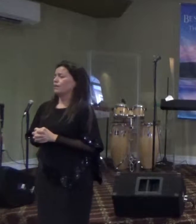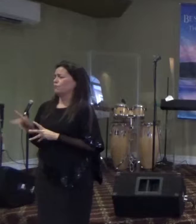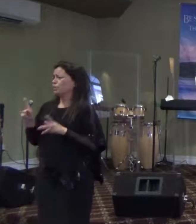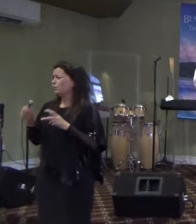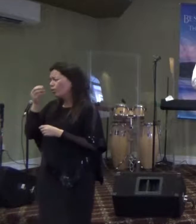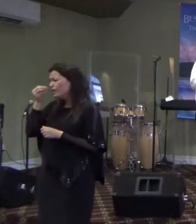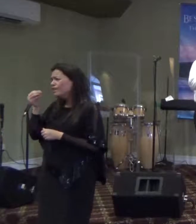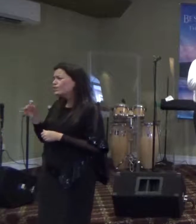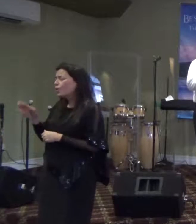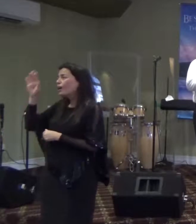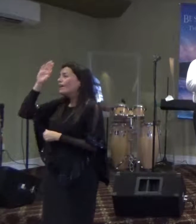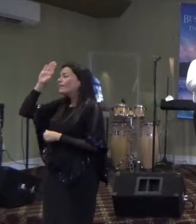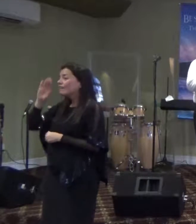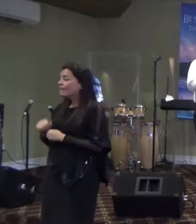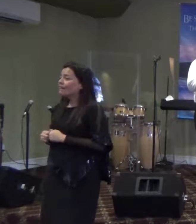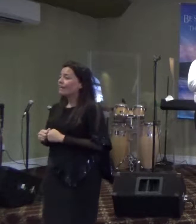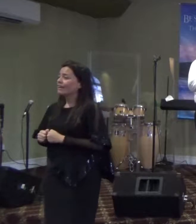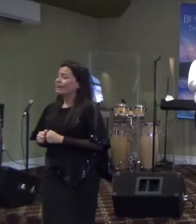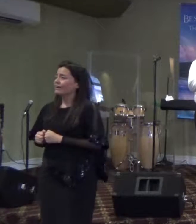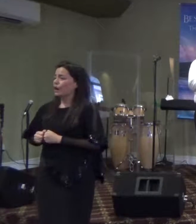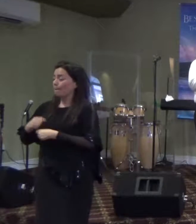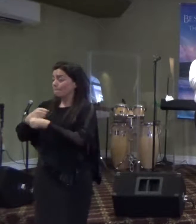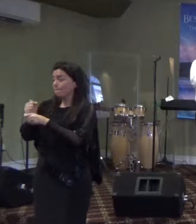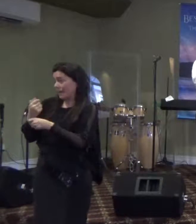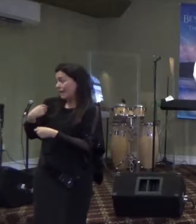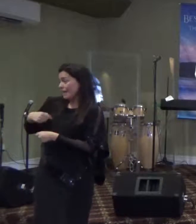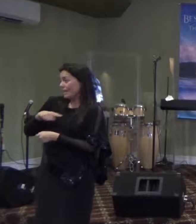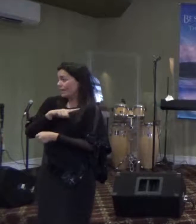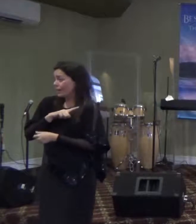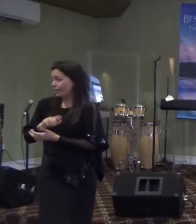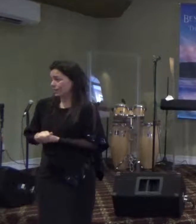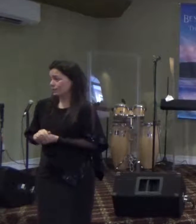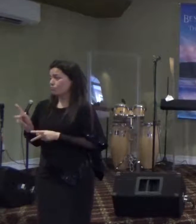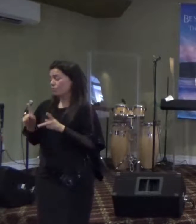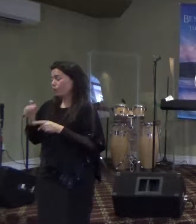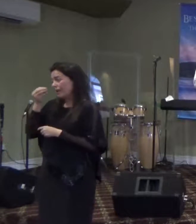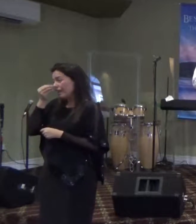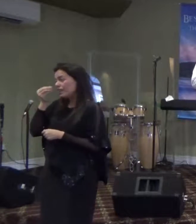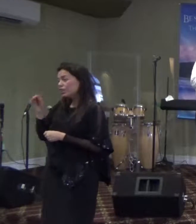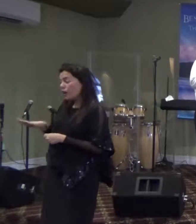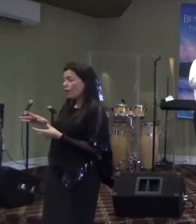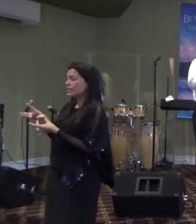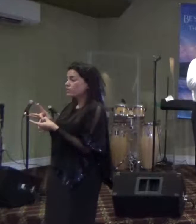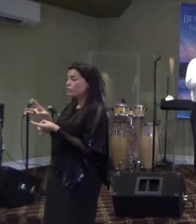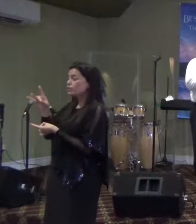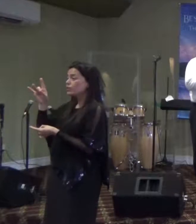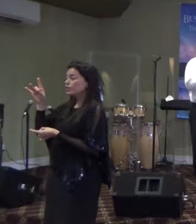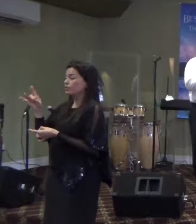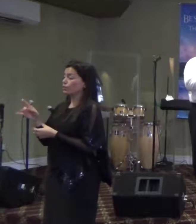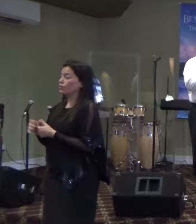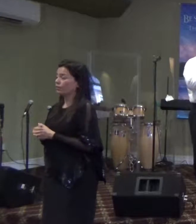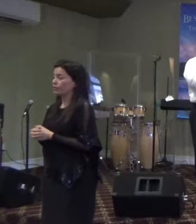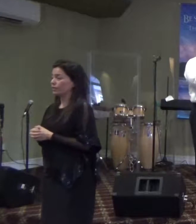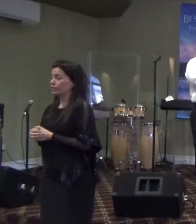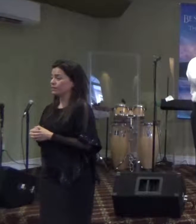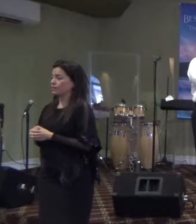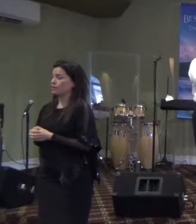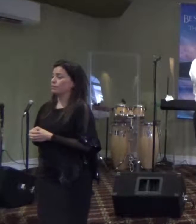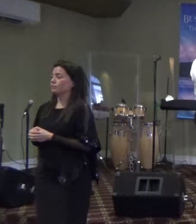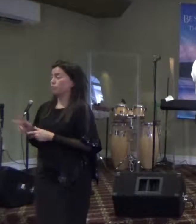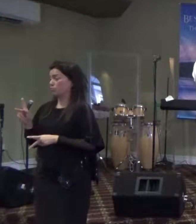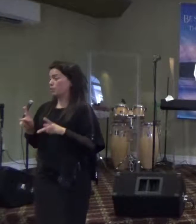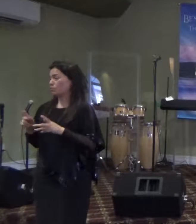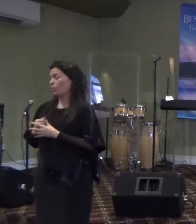creator. Ignora su realidad espiritual. He ignores his spiritual reality. Piensa que nada más es He materia. thinks he's